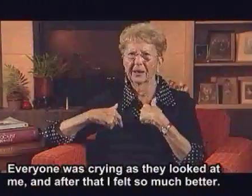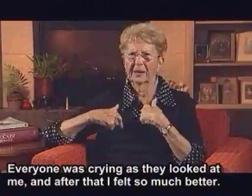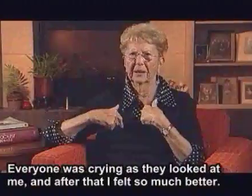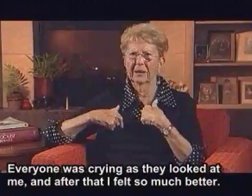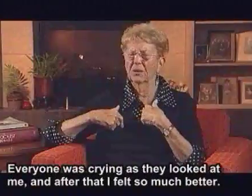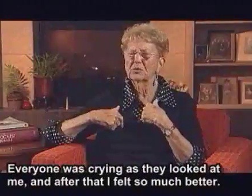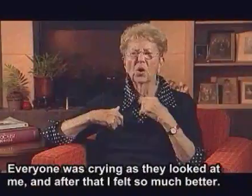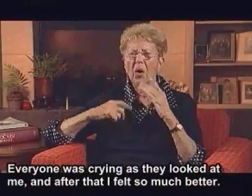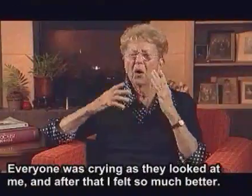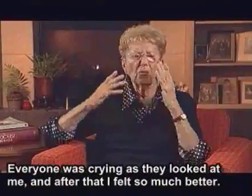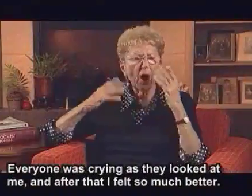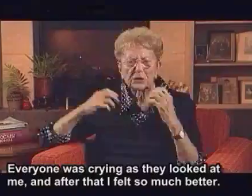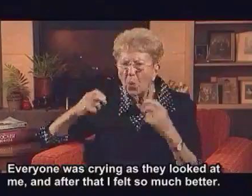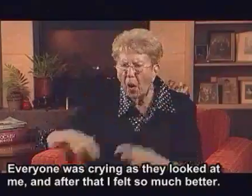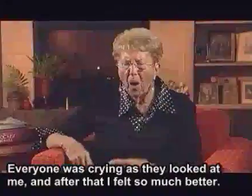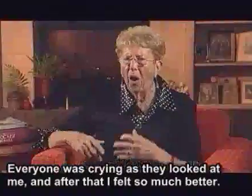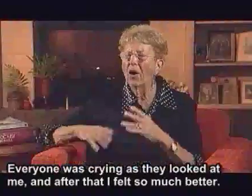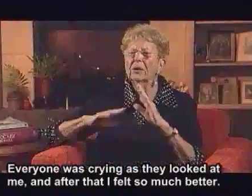Everyone was crying as they looked at me.